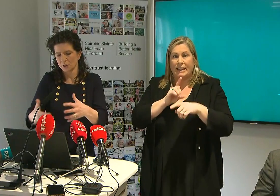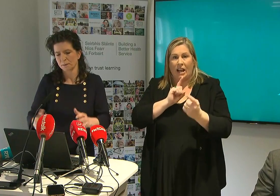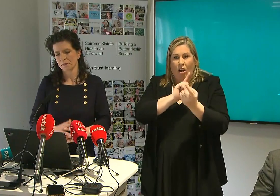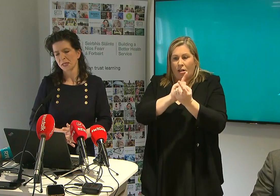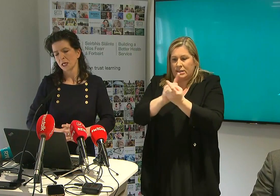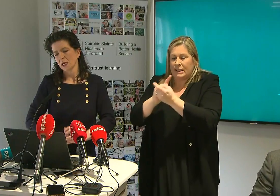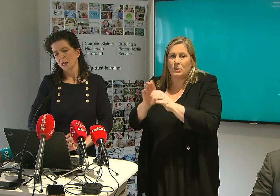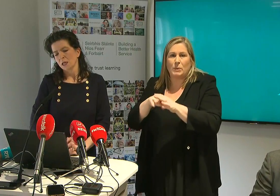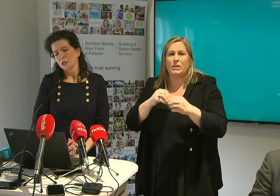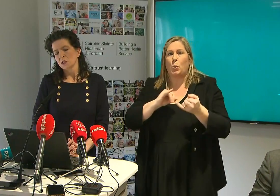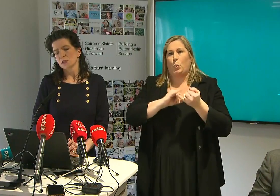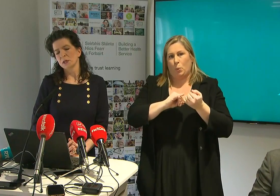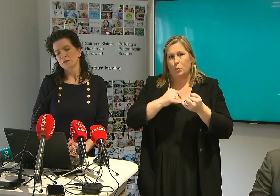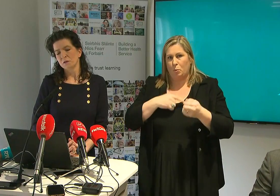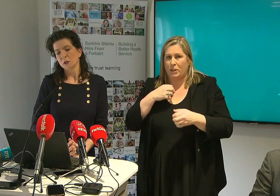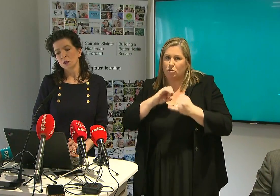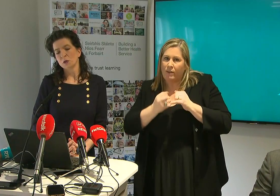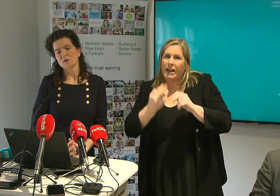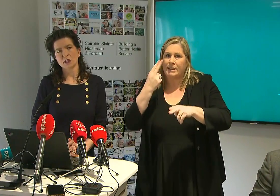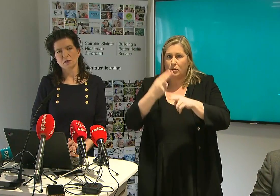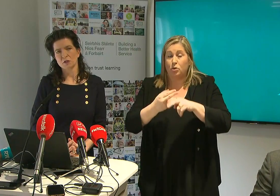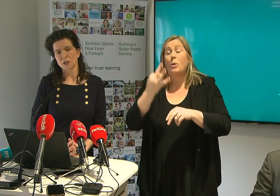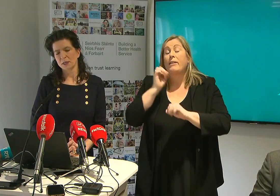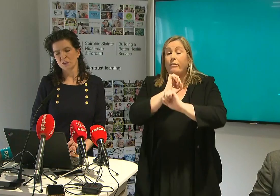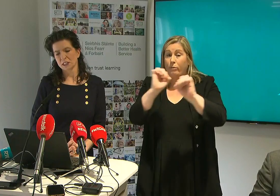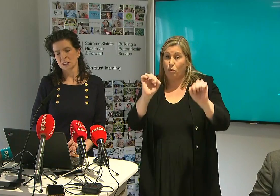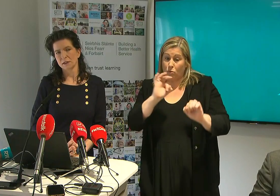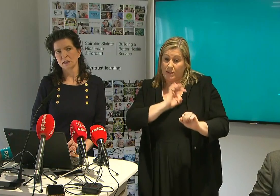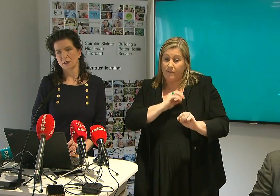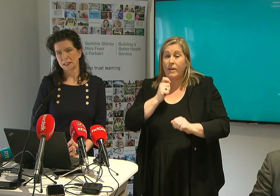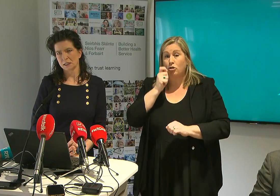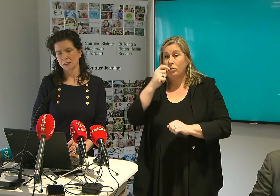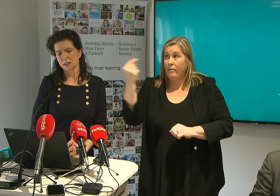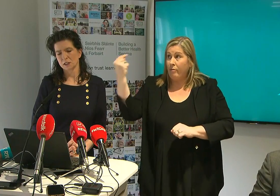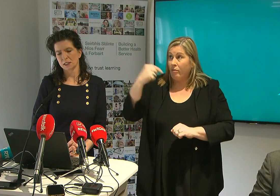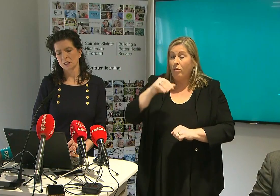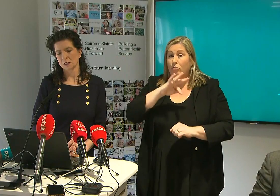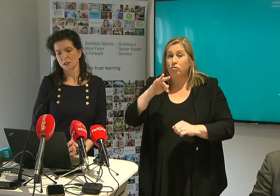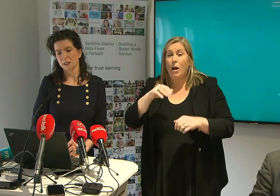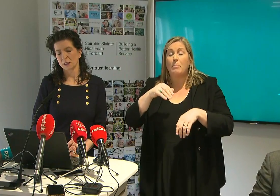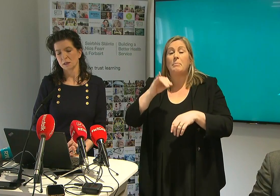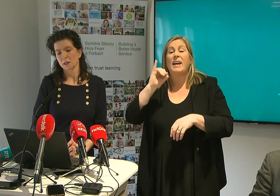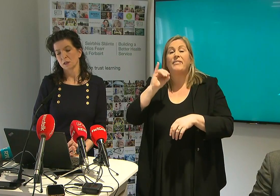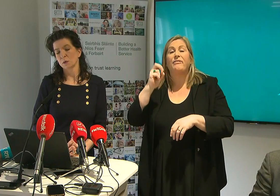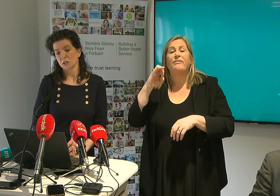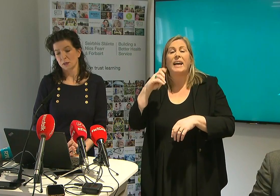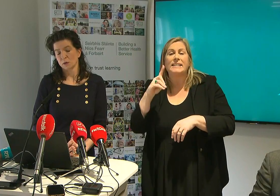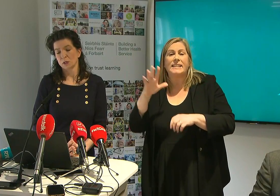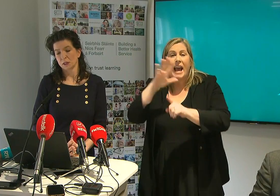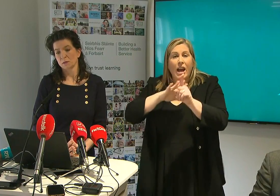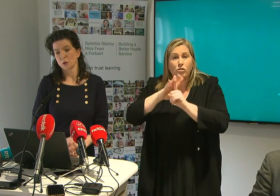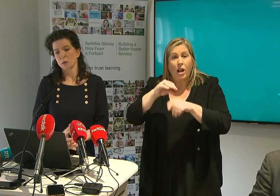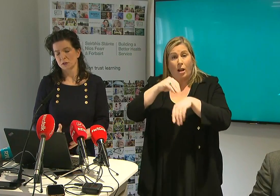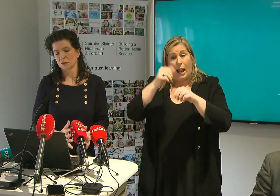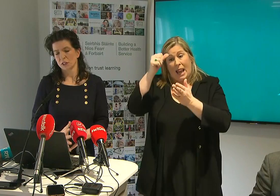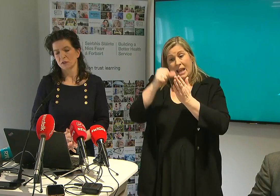contain it. So if you have travelled from an affected area, they are listed at hse.ie. The most common one